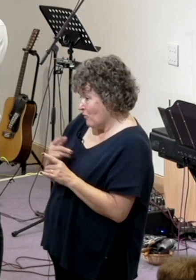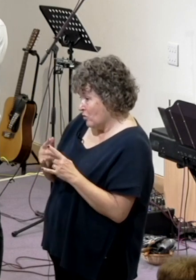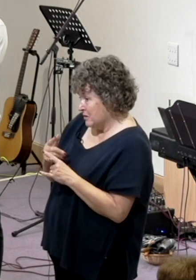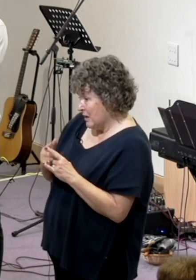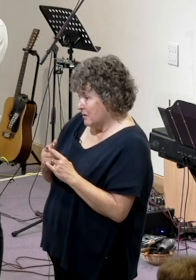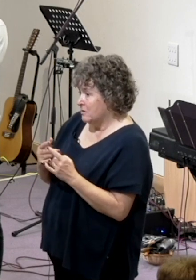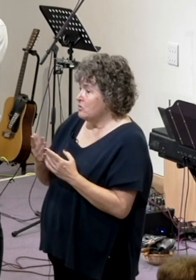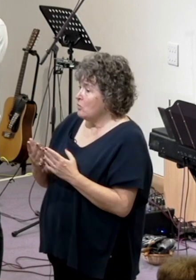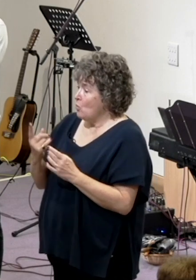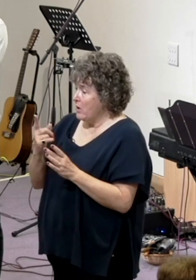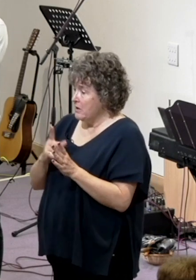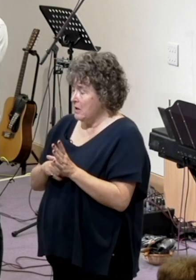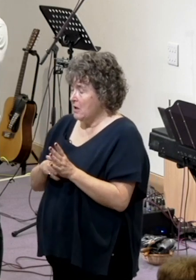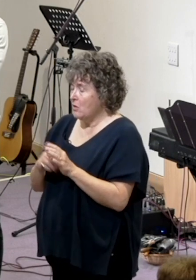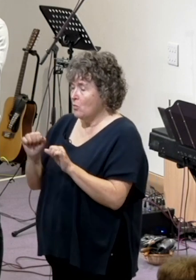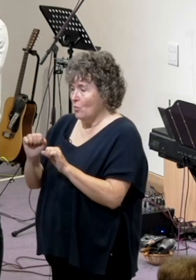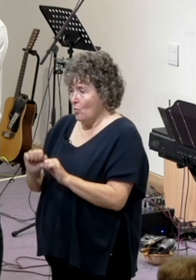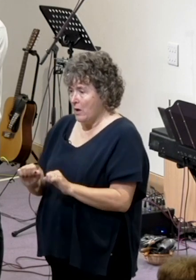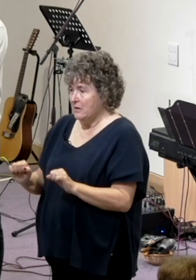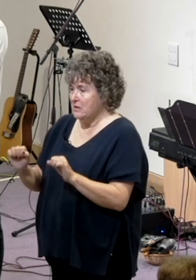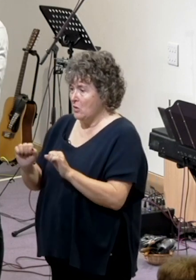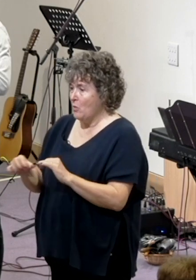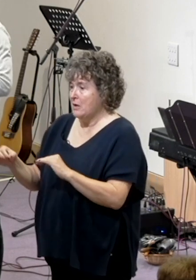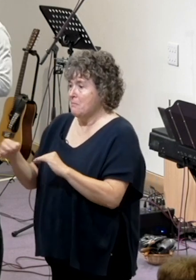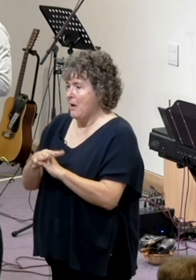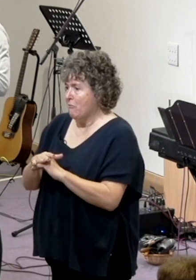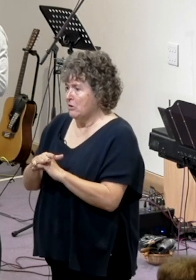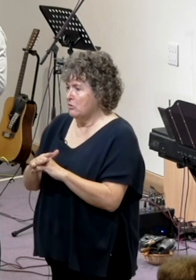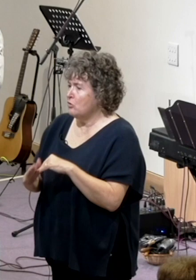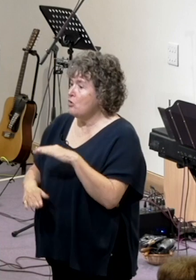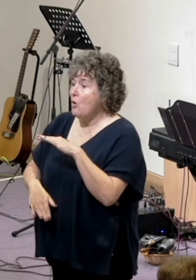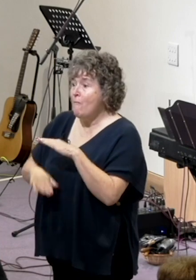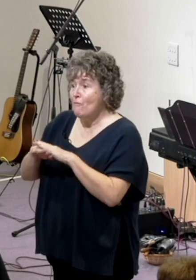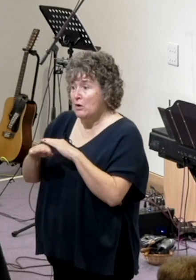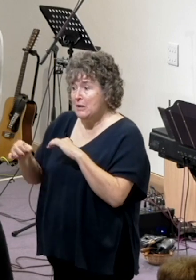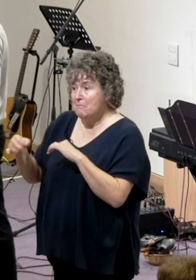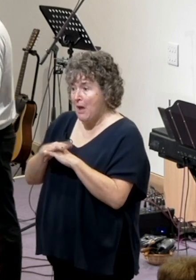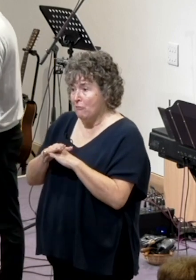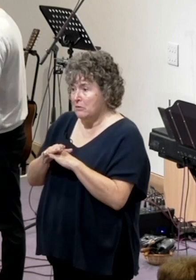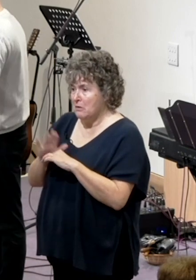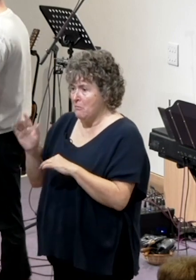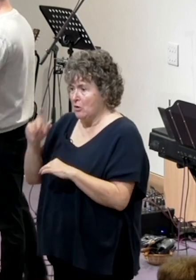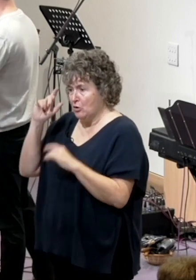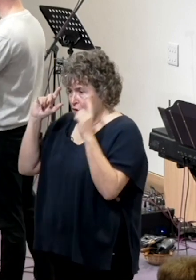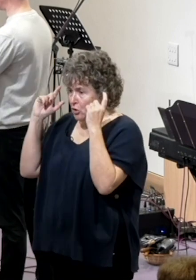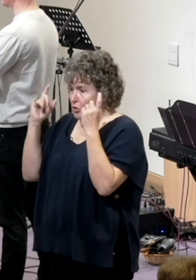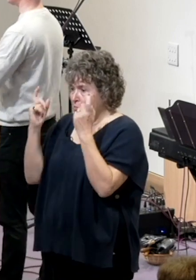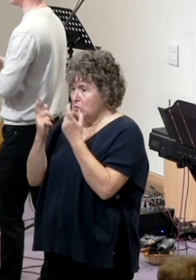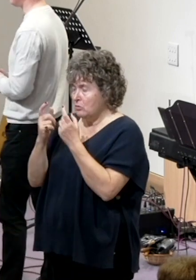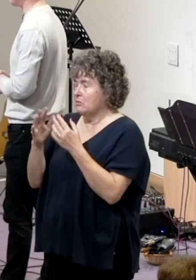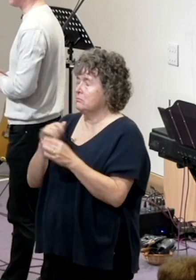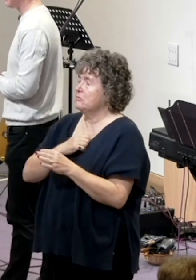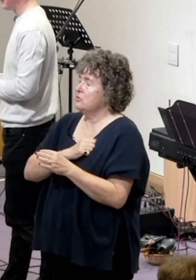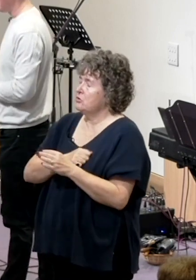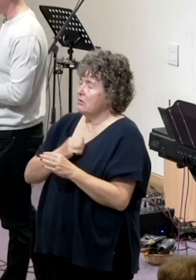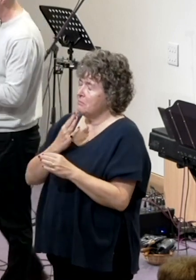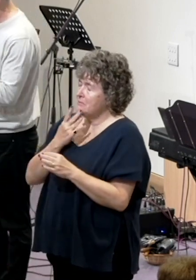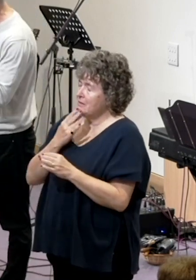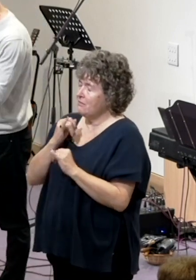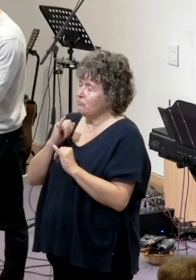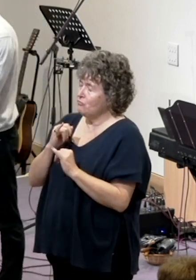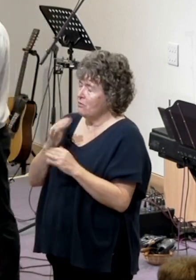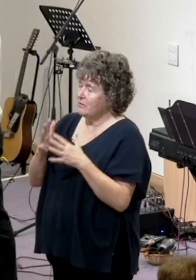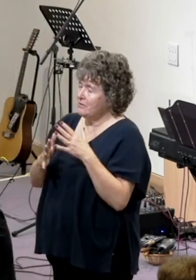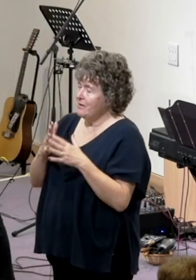together. So they weren't fully married, but everyone in the community would regard you as married. So